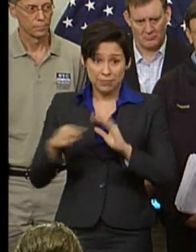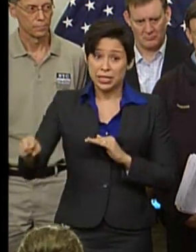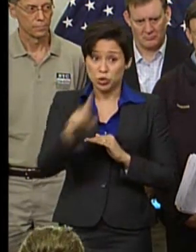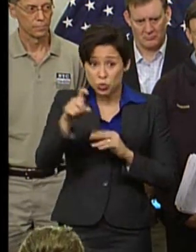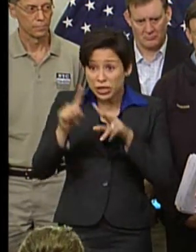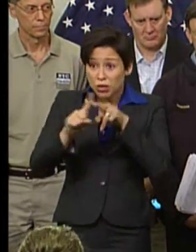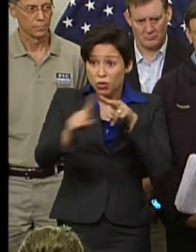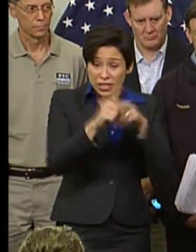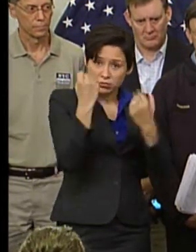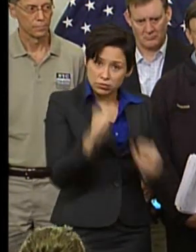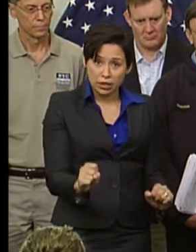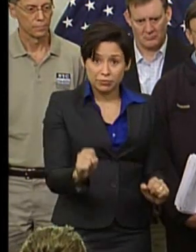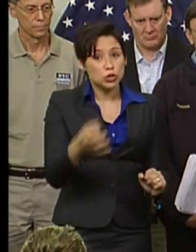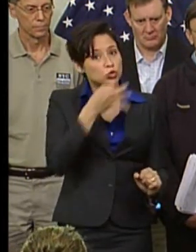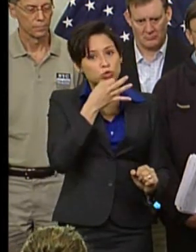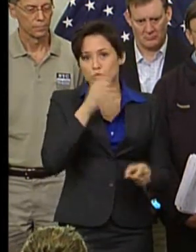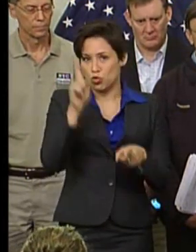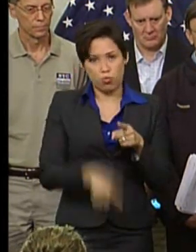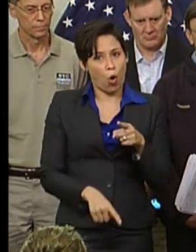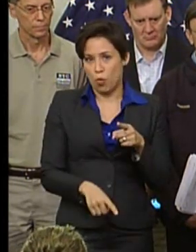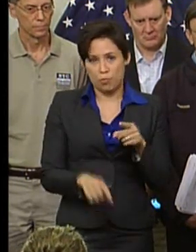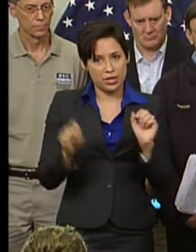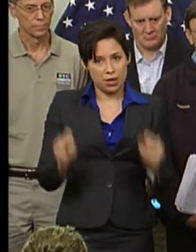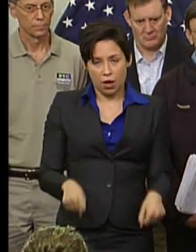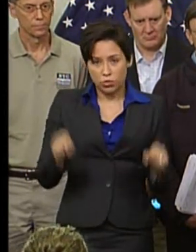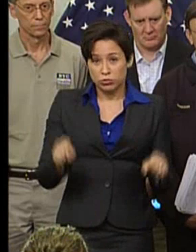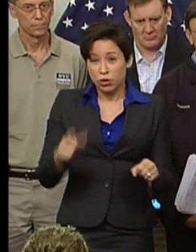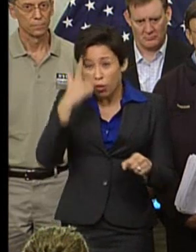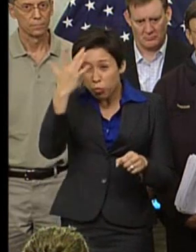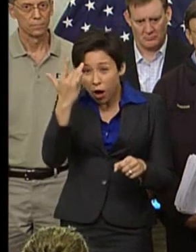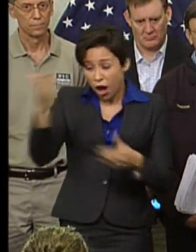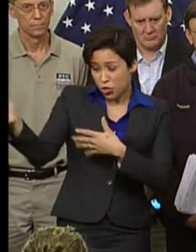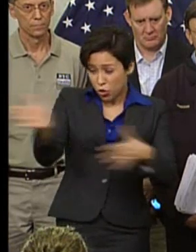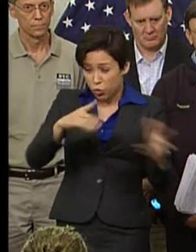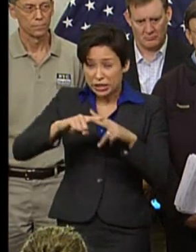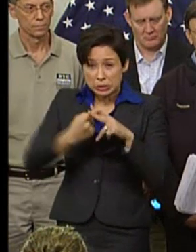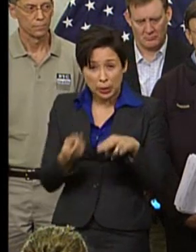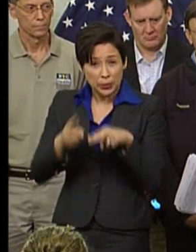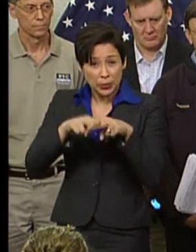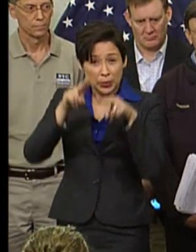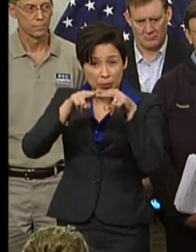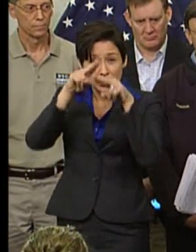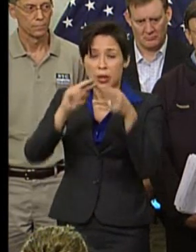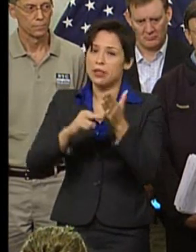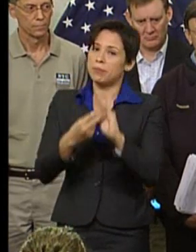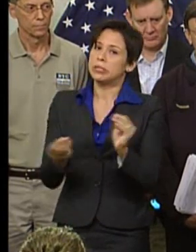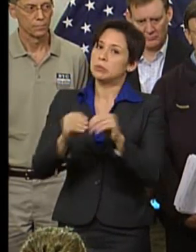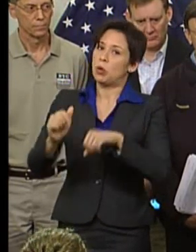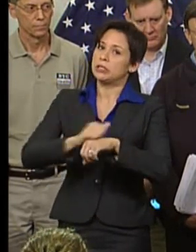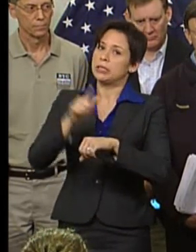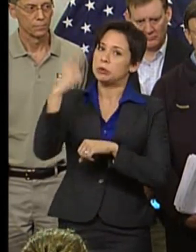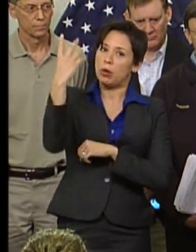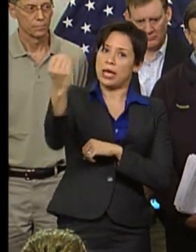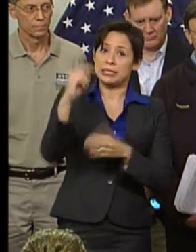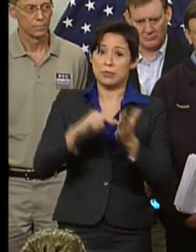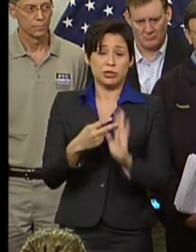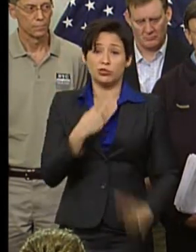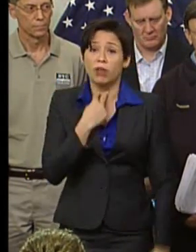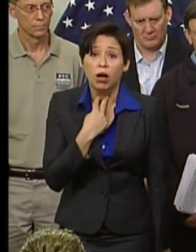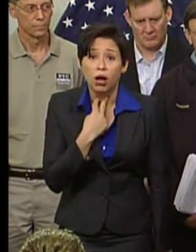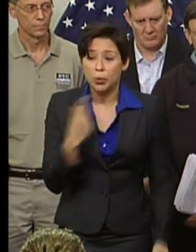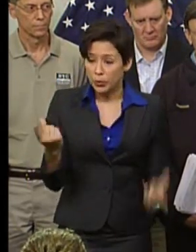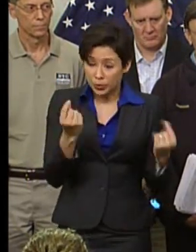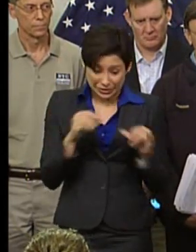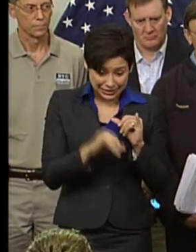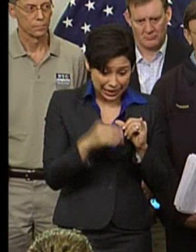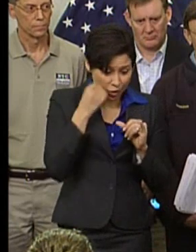closing. As the winds start building this afternoon, it gets more and more dangerous to go outside. And so you're sort of caught between a rock and a hard